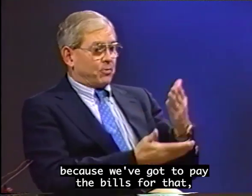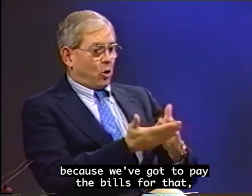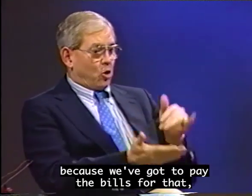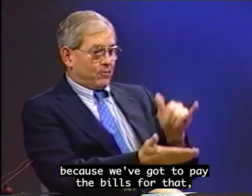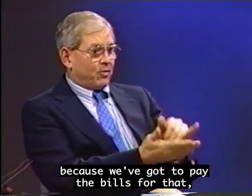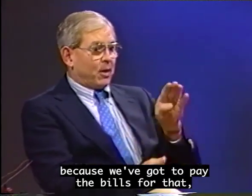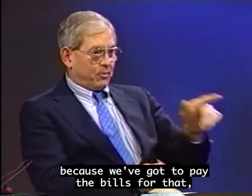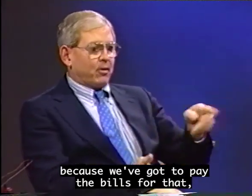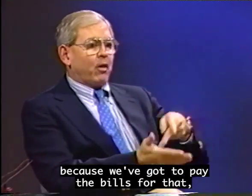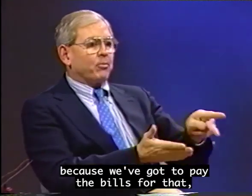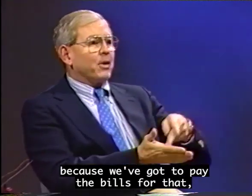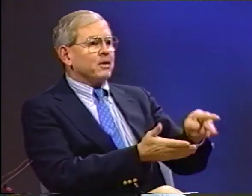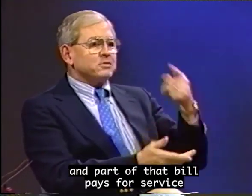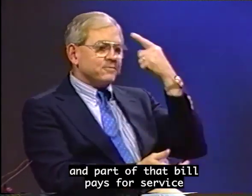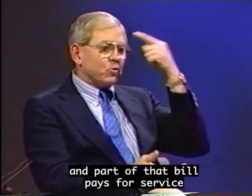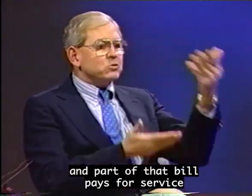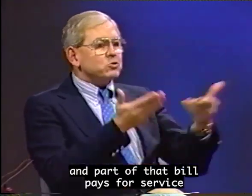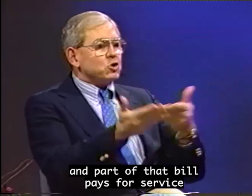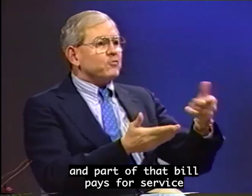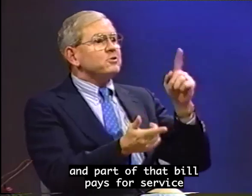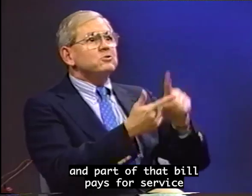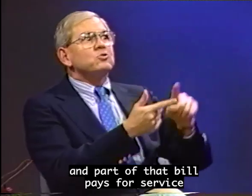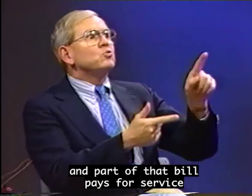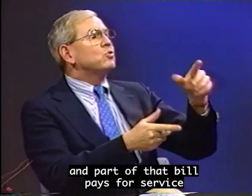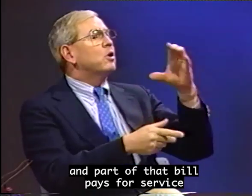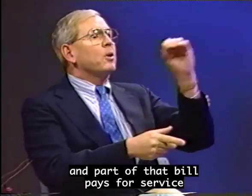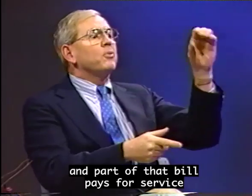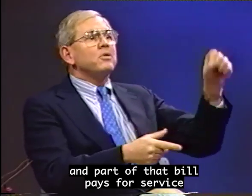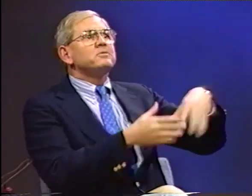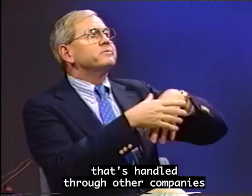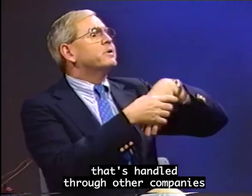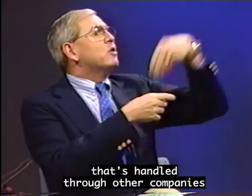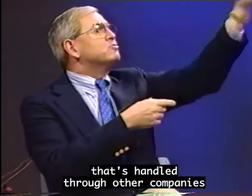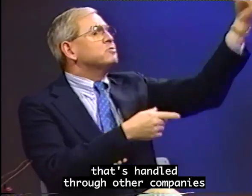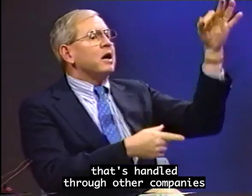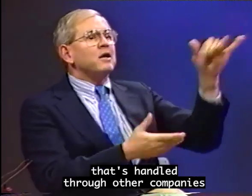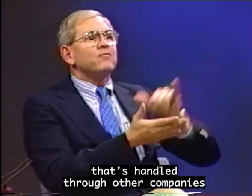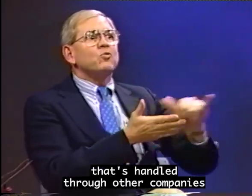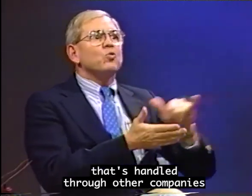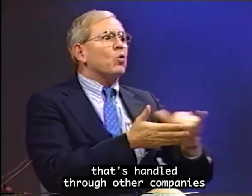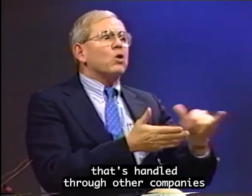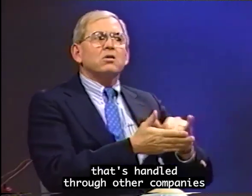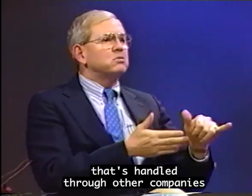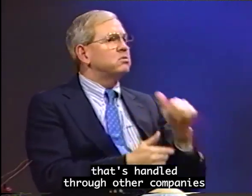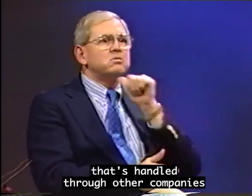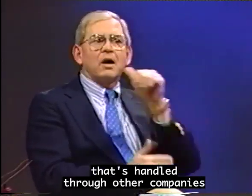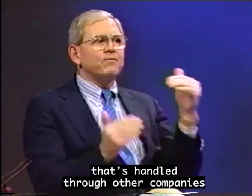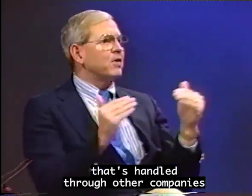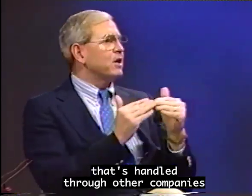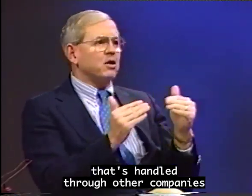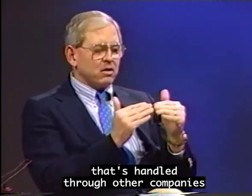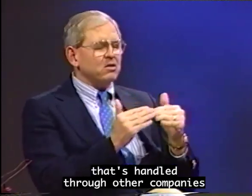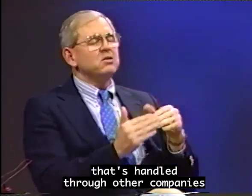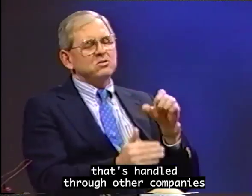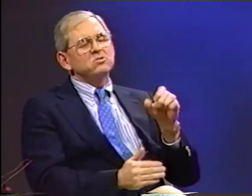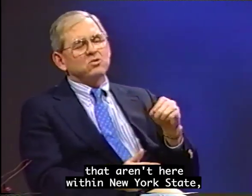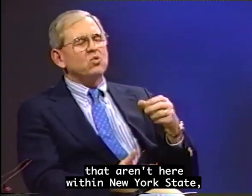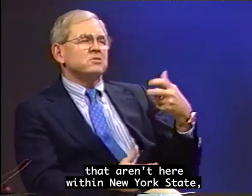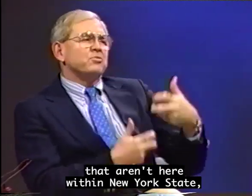got to pay the bills for that. And part of that bill pays for service that's handled through other companies that aren't